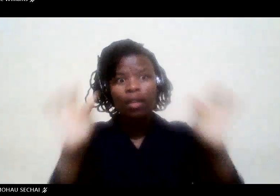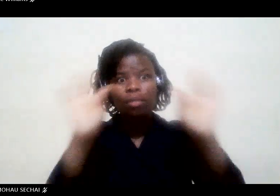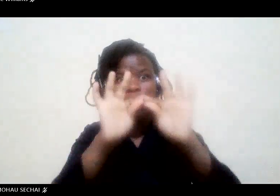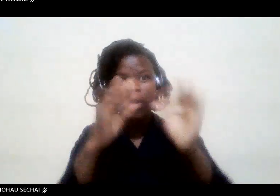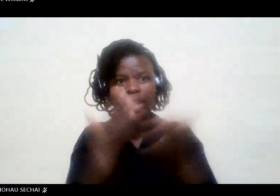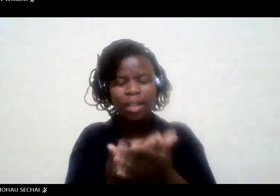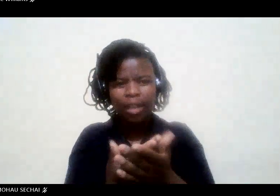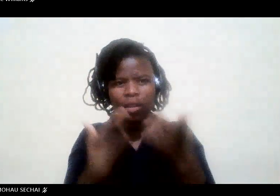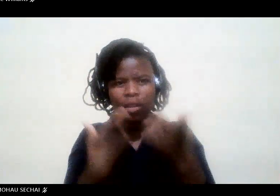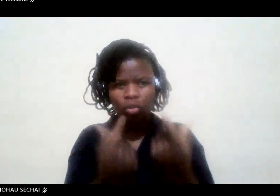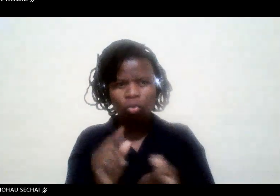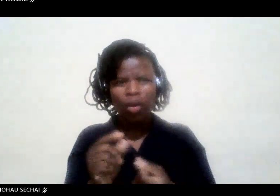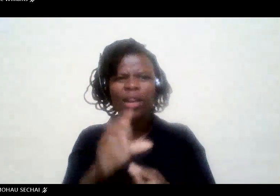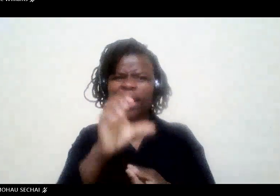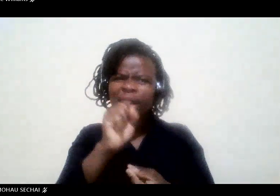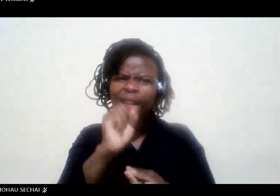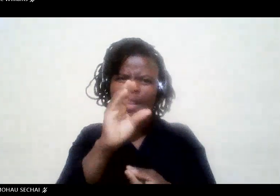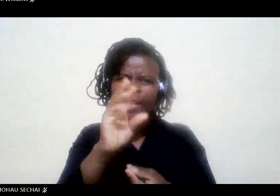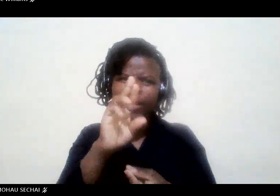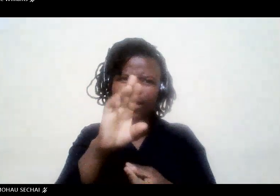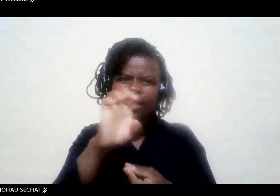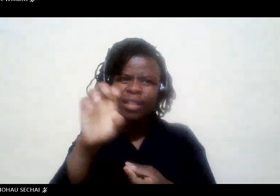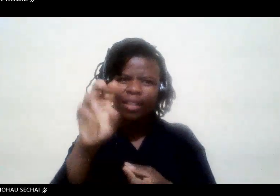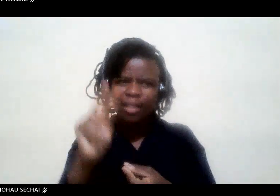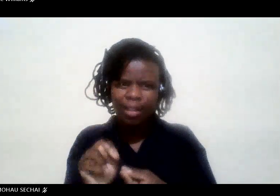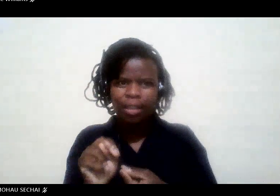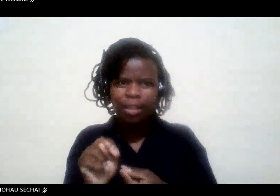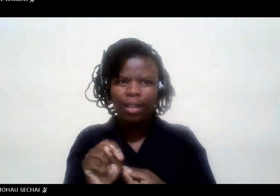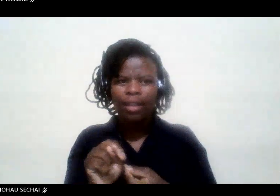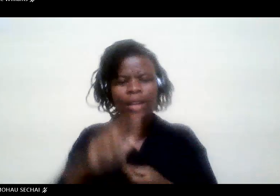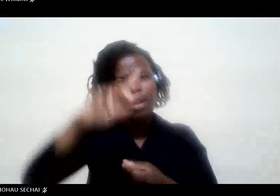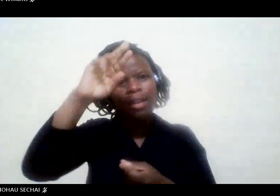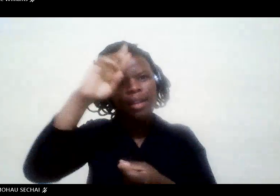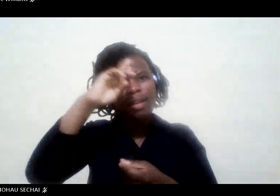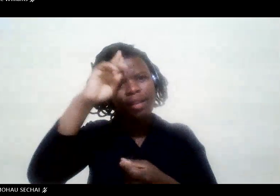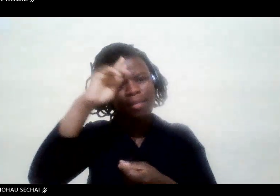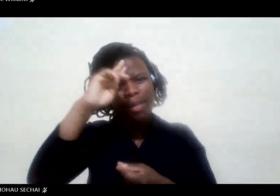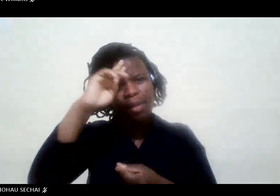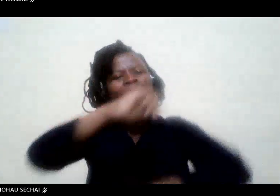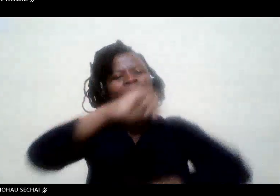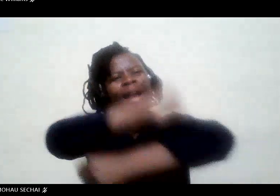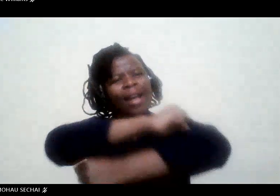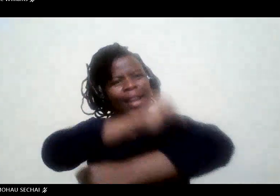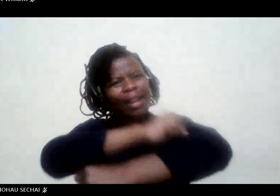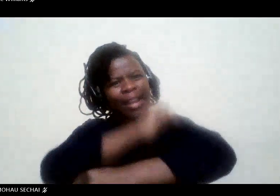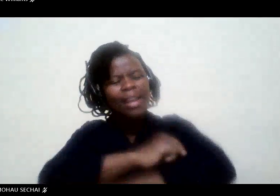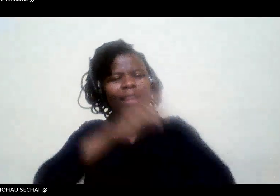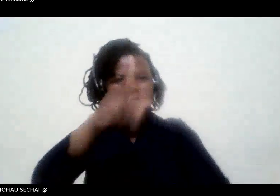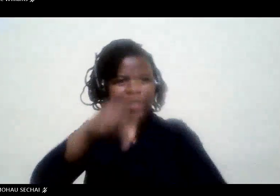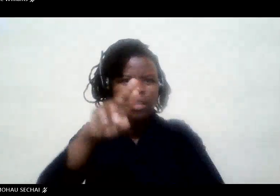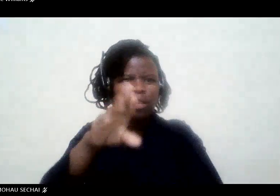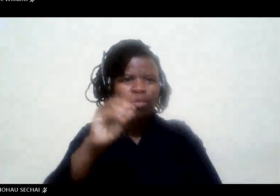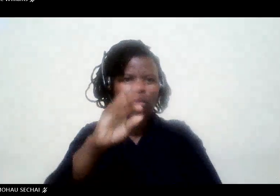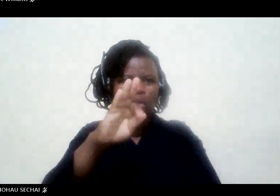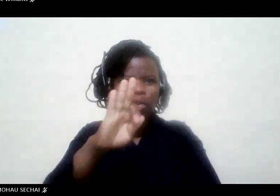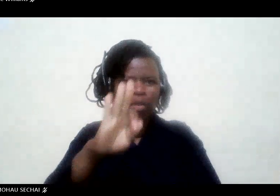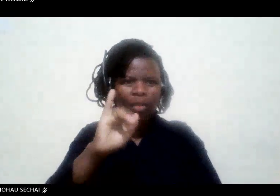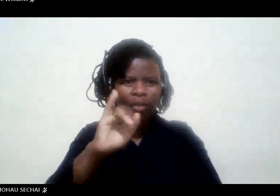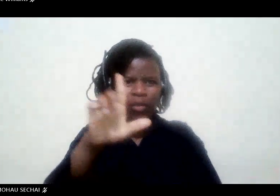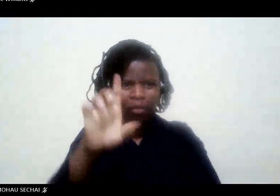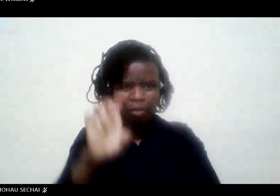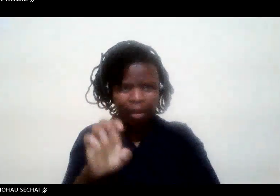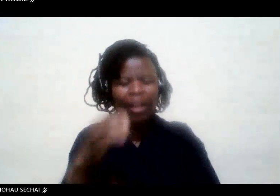a first step. Remember the learner's profile. We need to know the medical history of the learner. We need